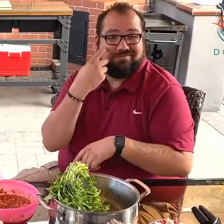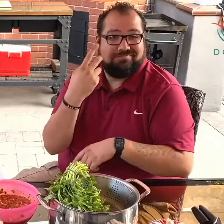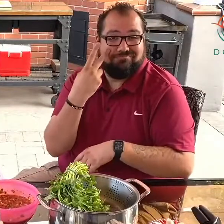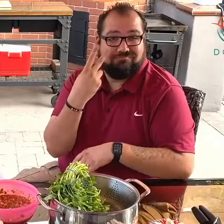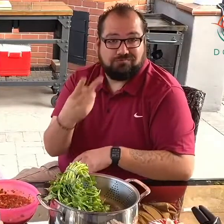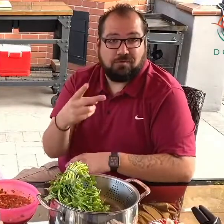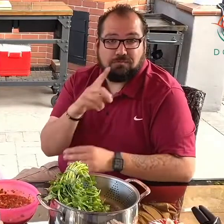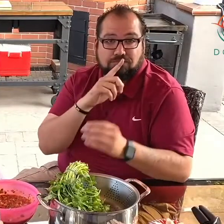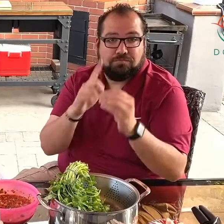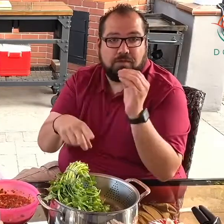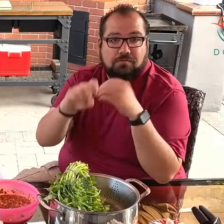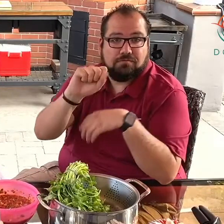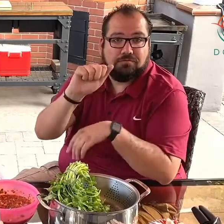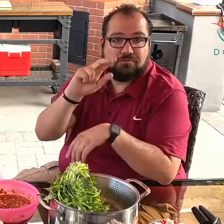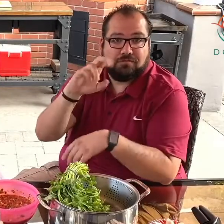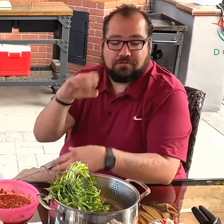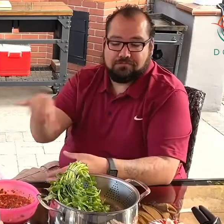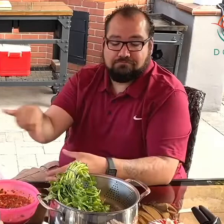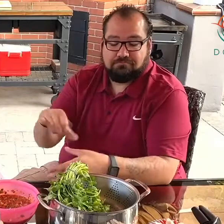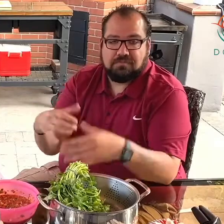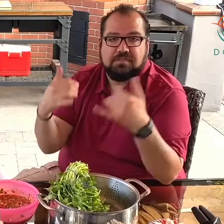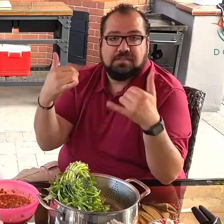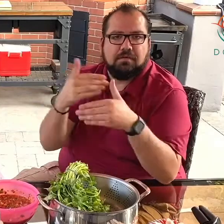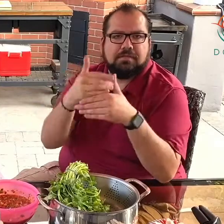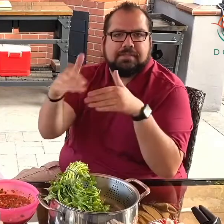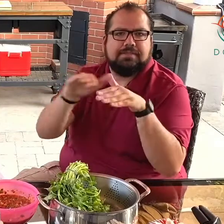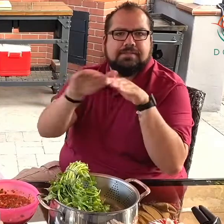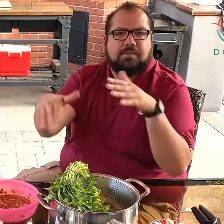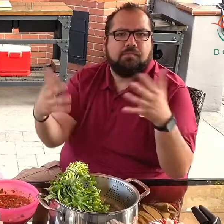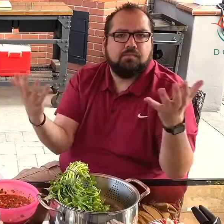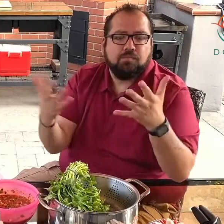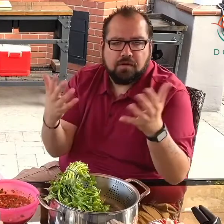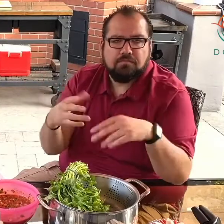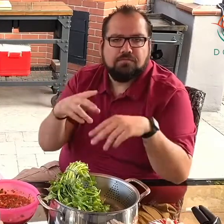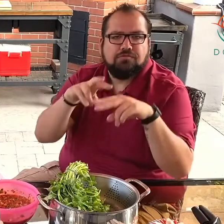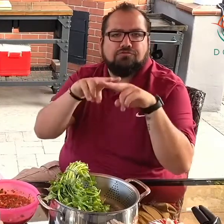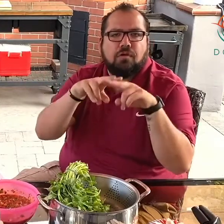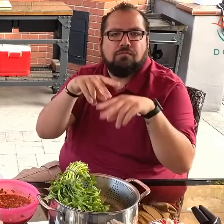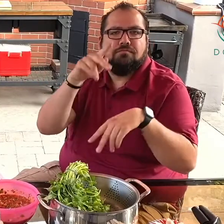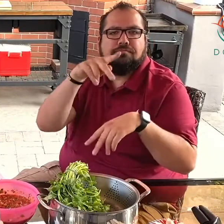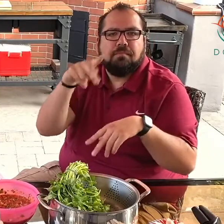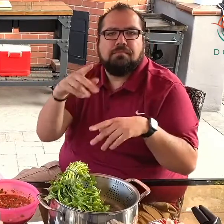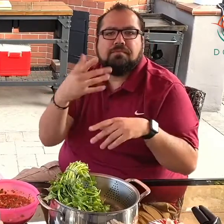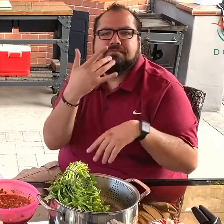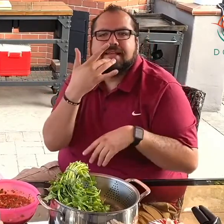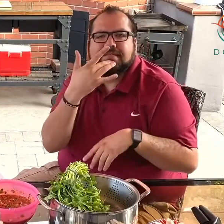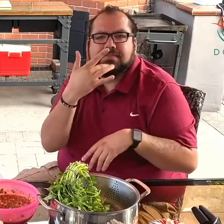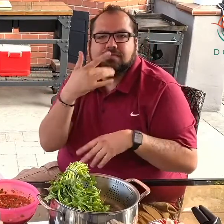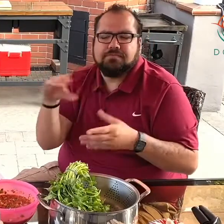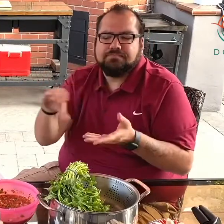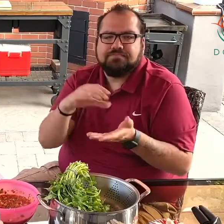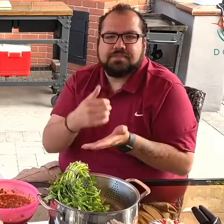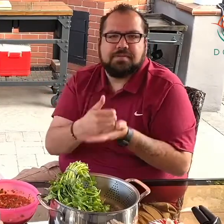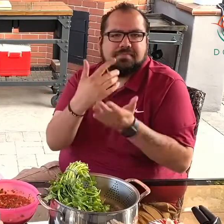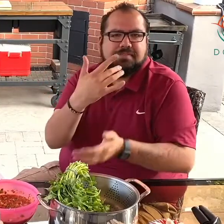Okay, as you just saw, tomato sauce is in. Next step is going to be salt, pepper to flavor.